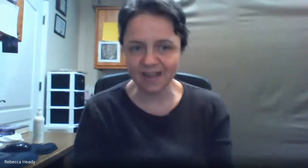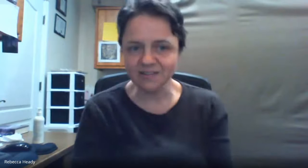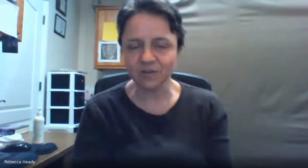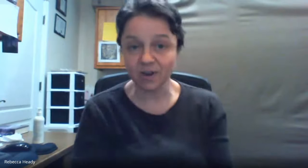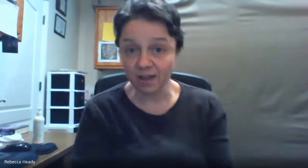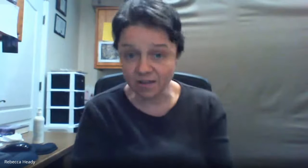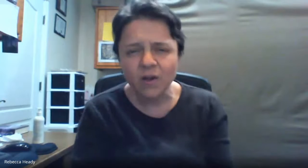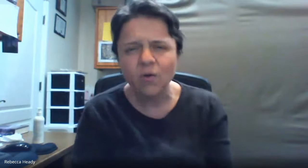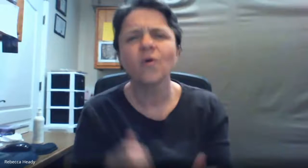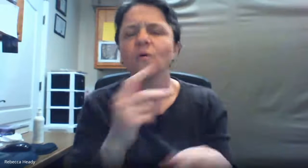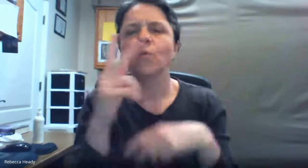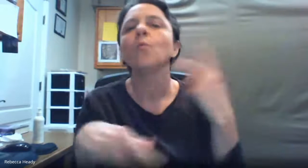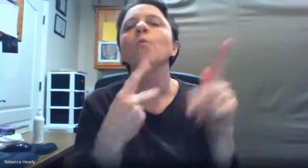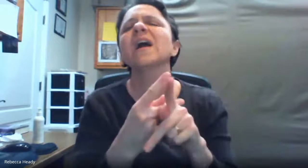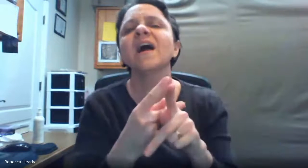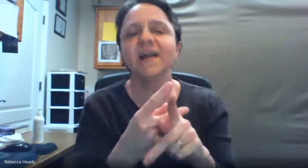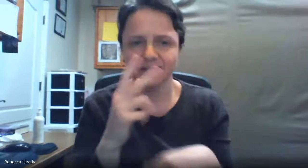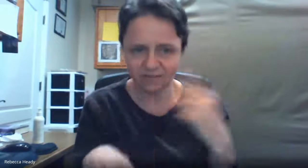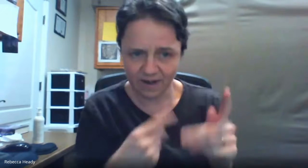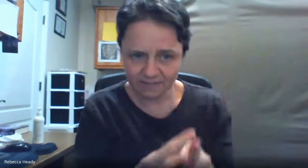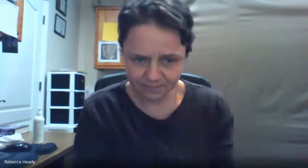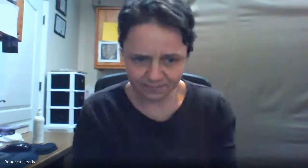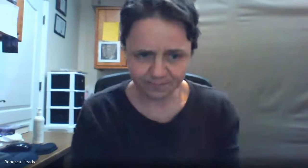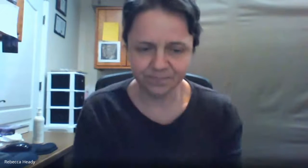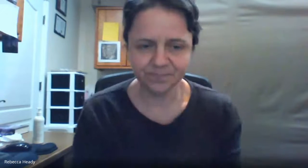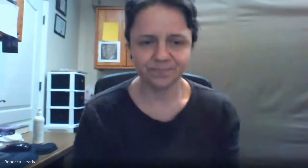Yeah, tilt your head like, what kind, right?